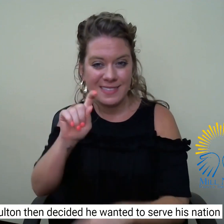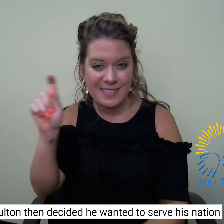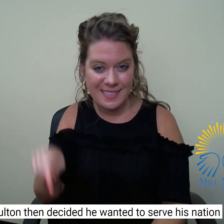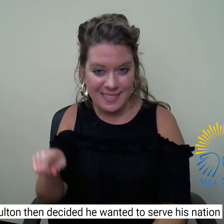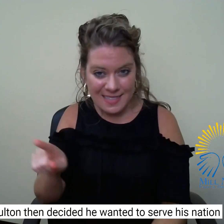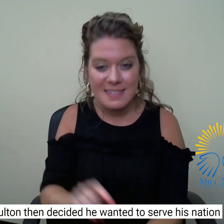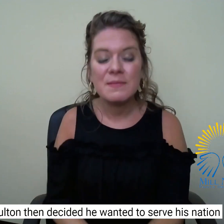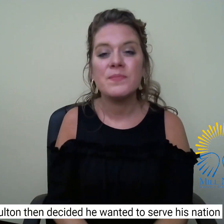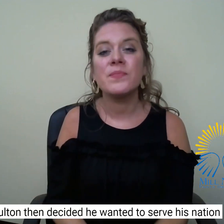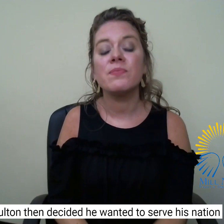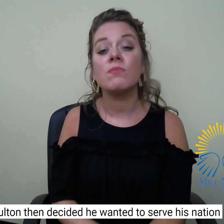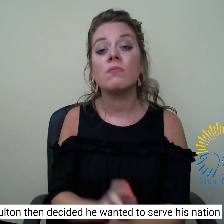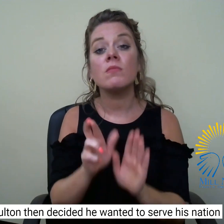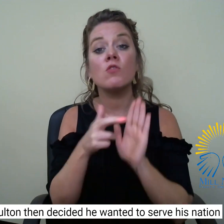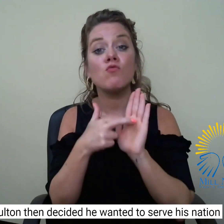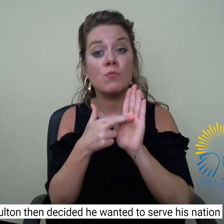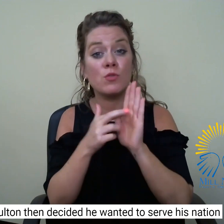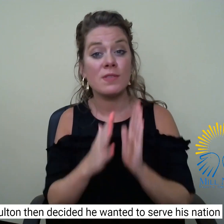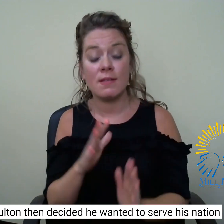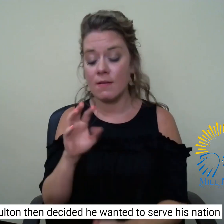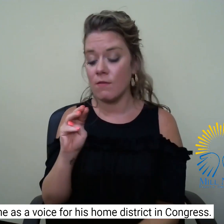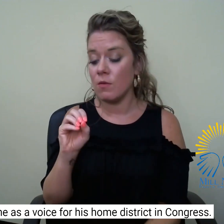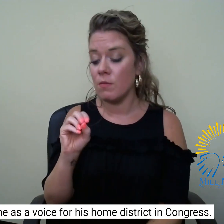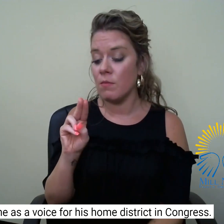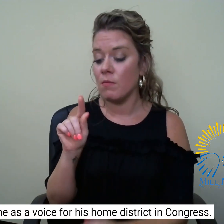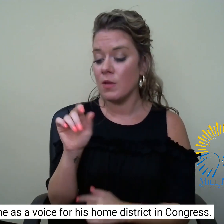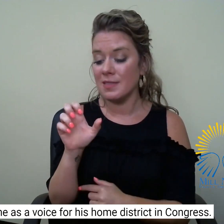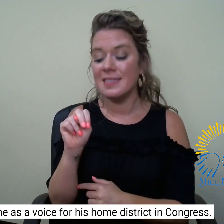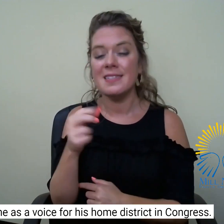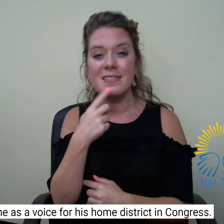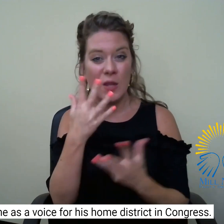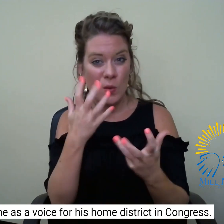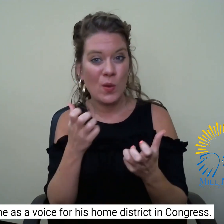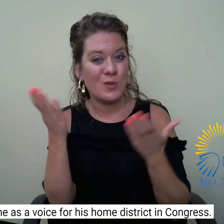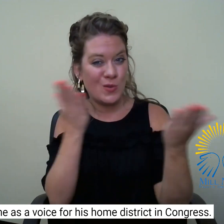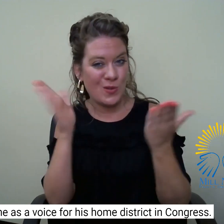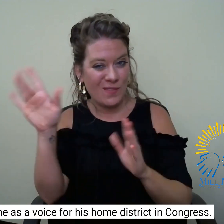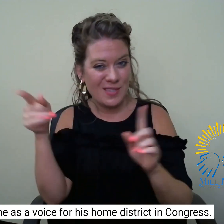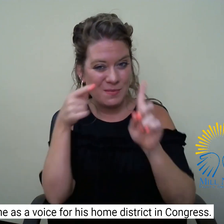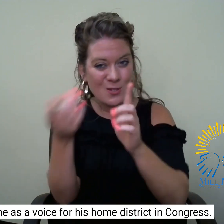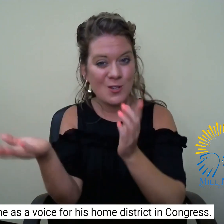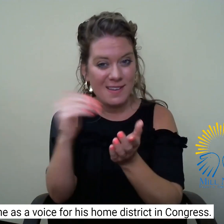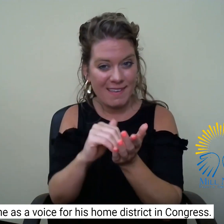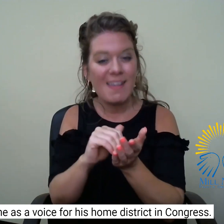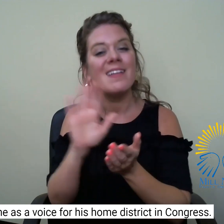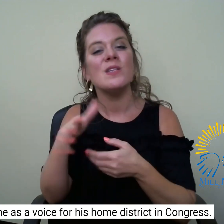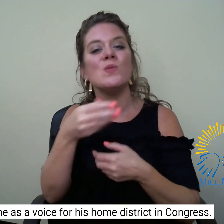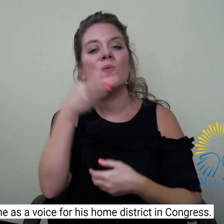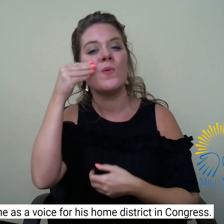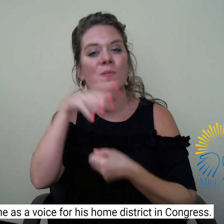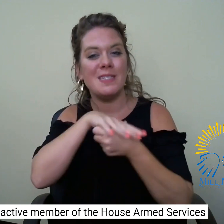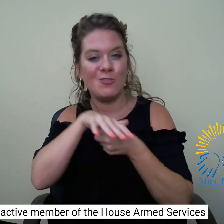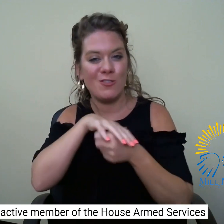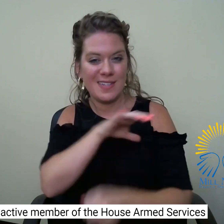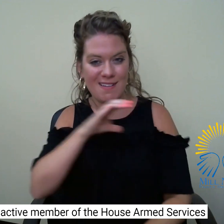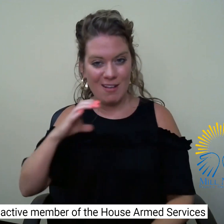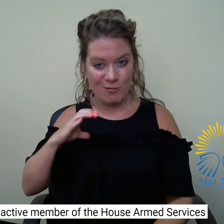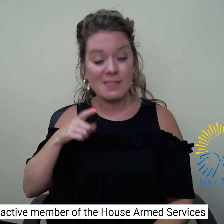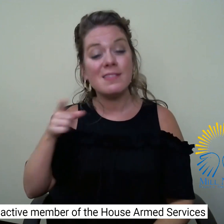Representative Moulton then decided he wanted to serve his nation again, but this time as a voice for his home district in Congress. He has been an active member